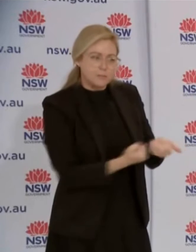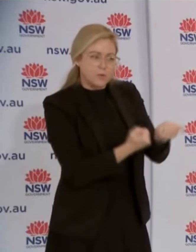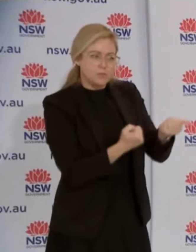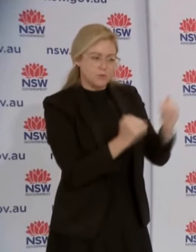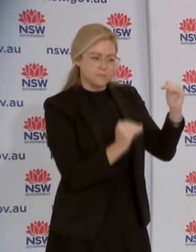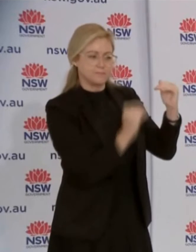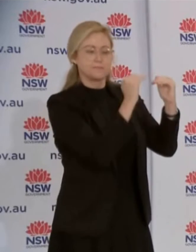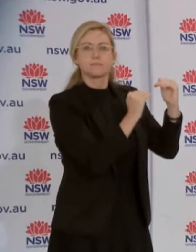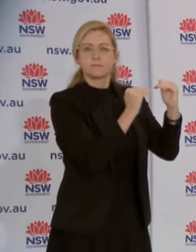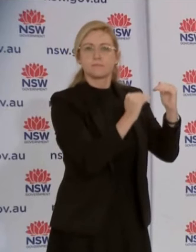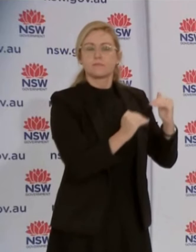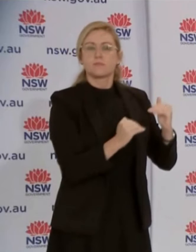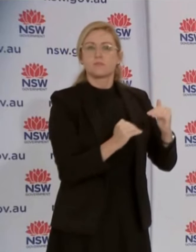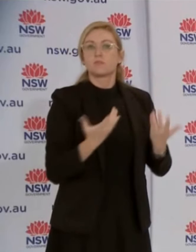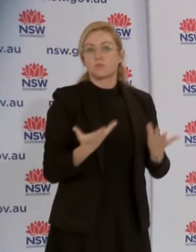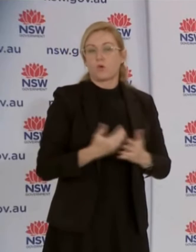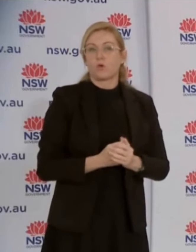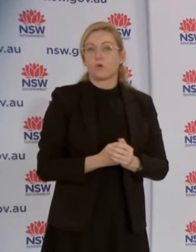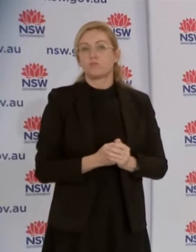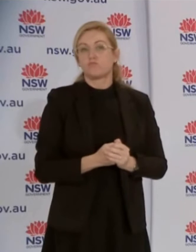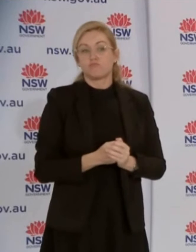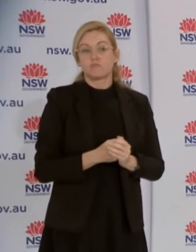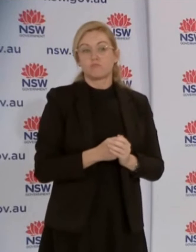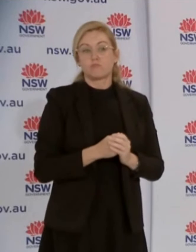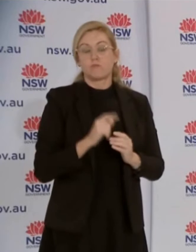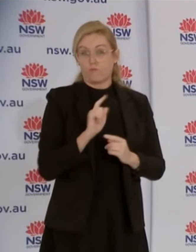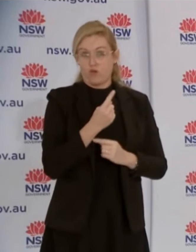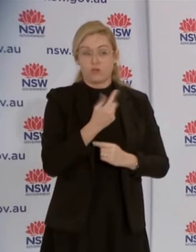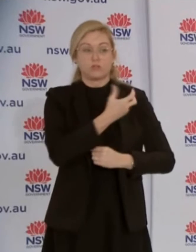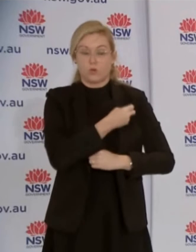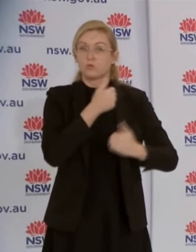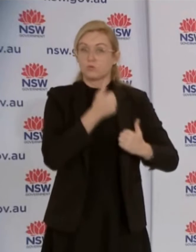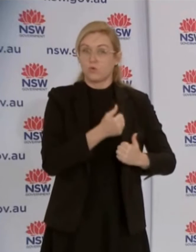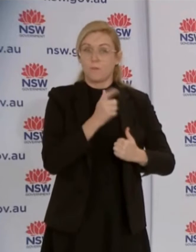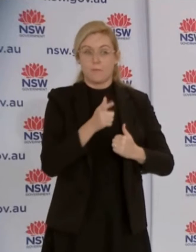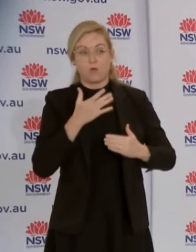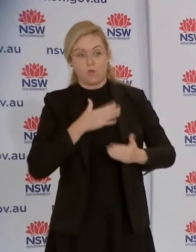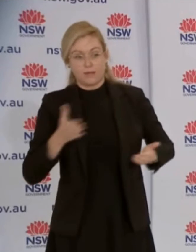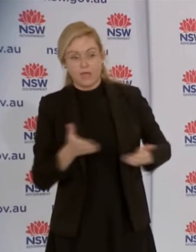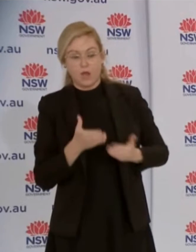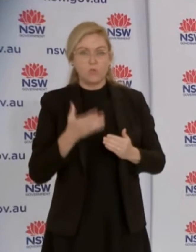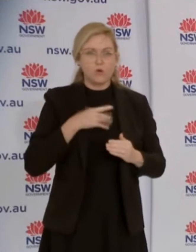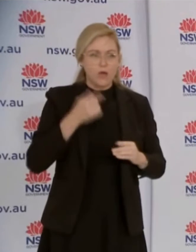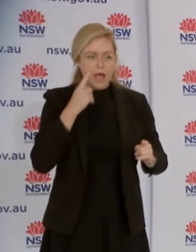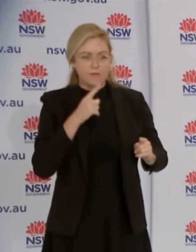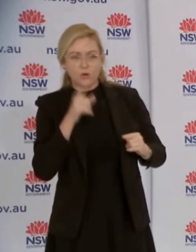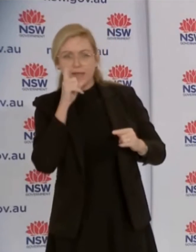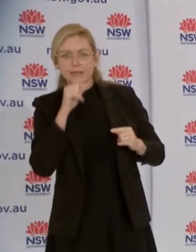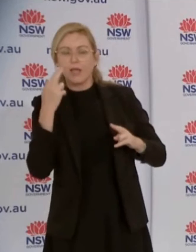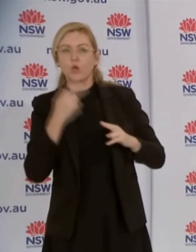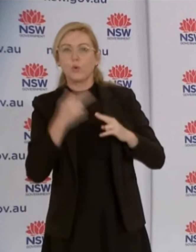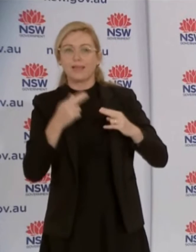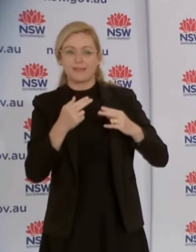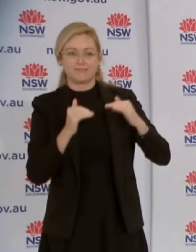today, single dose during the day, as Dr. Chant has said, we're keeping a keen eye to see how quickly we can get to 80% first